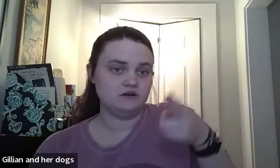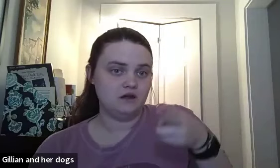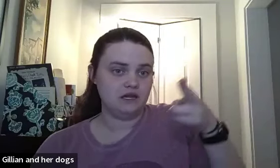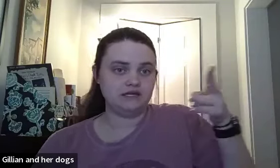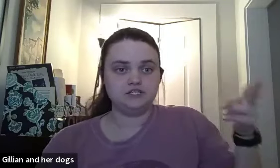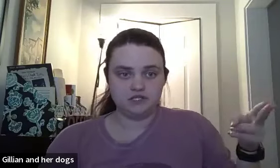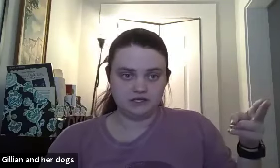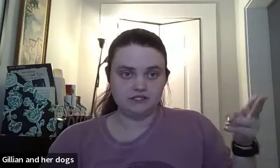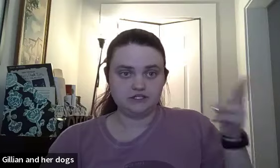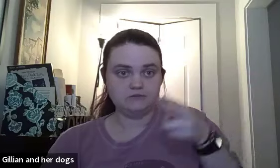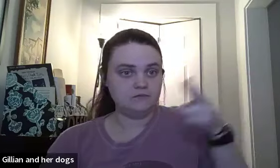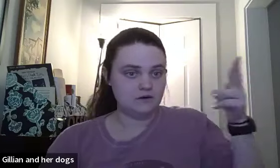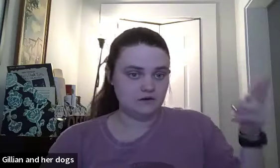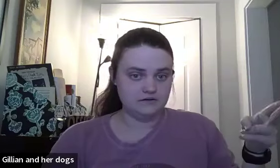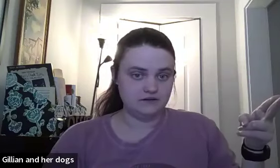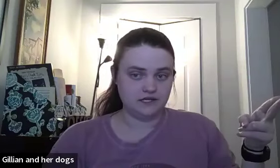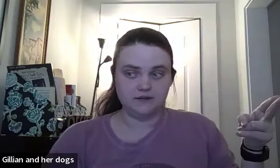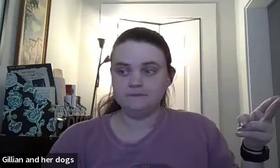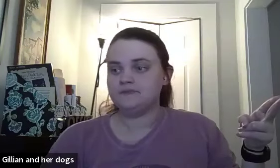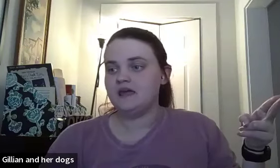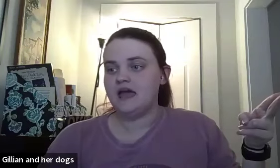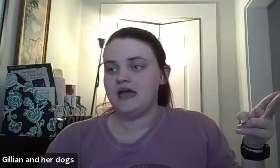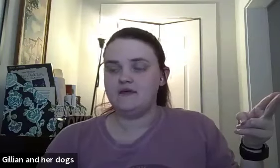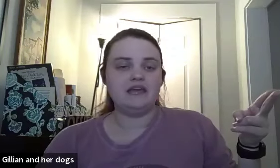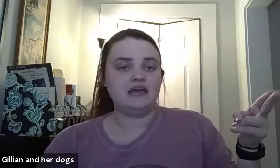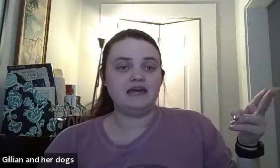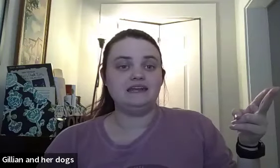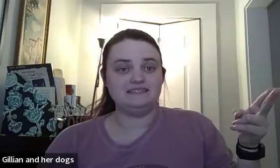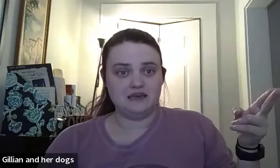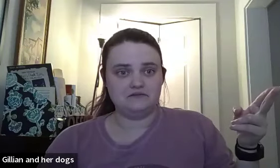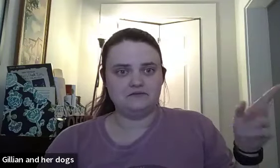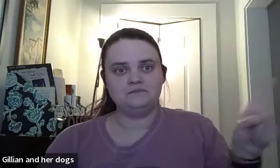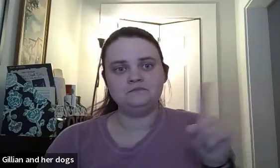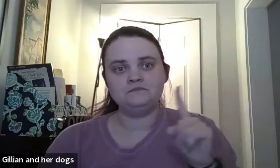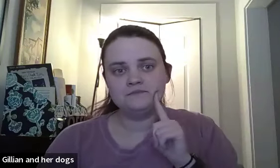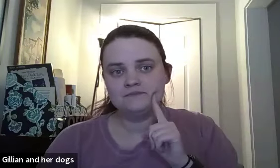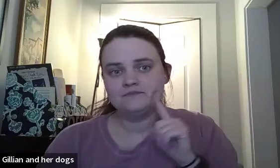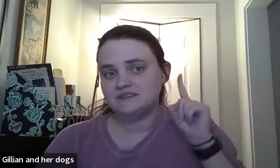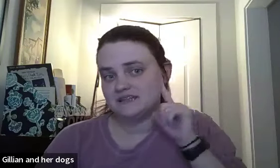was H, hard of hearing. And then we had